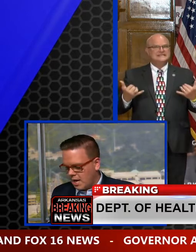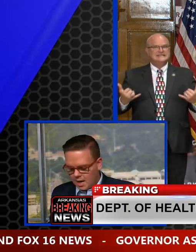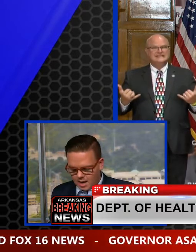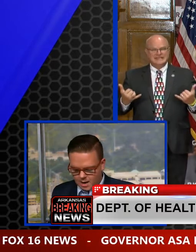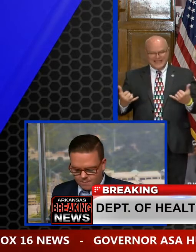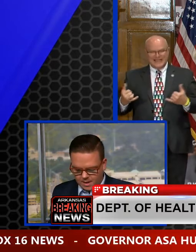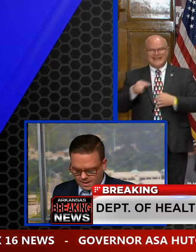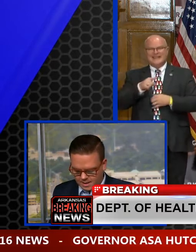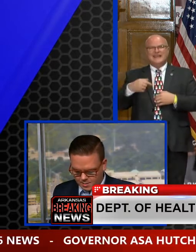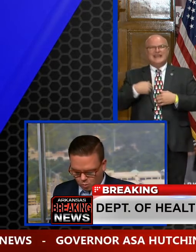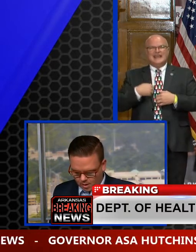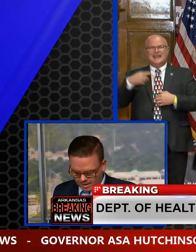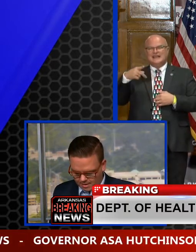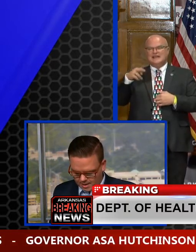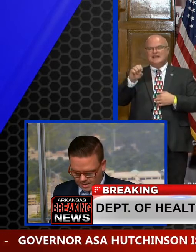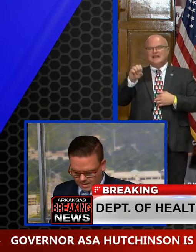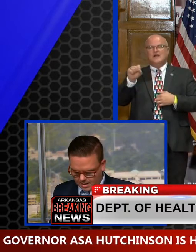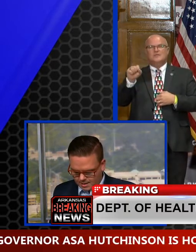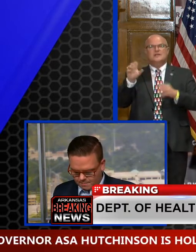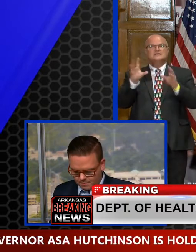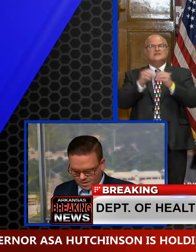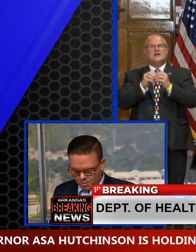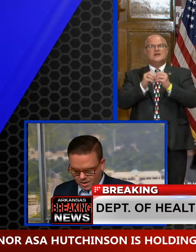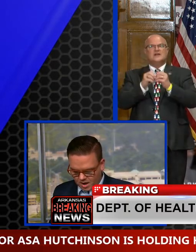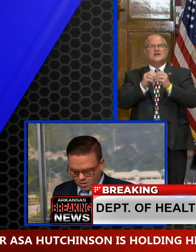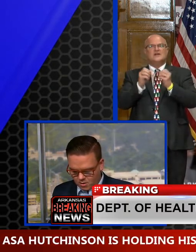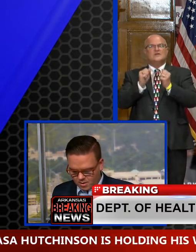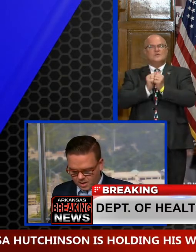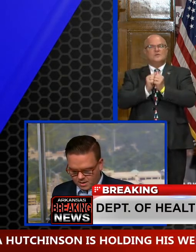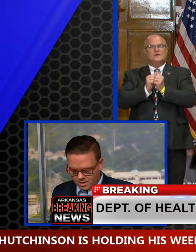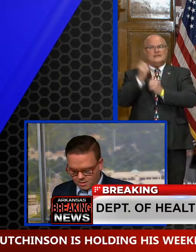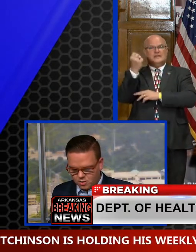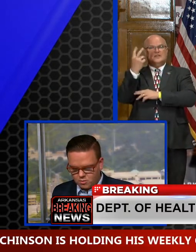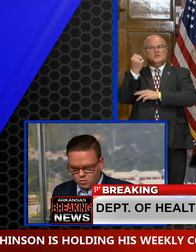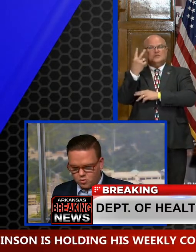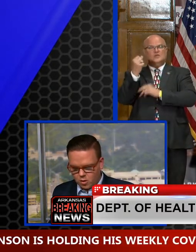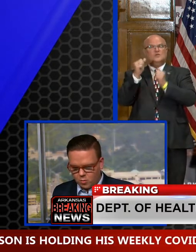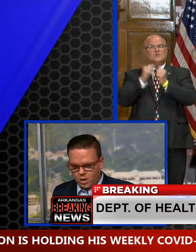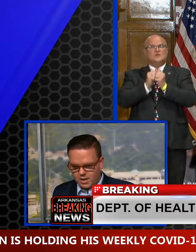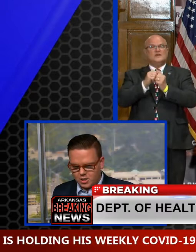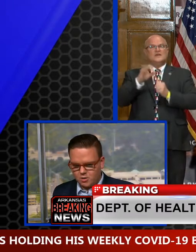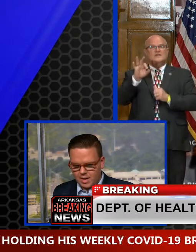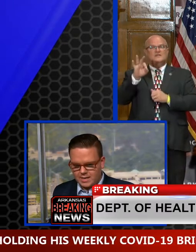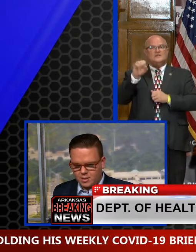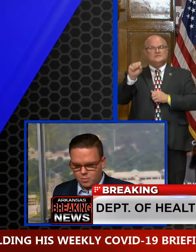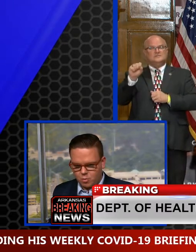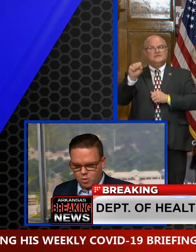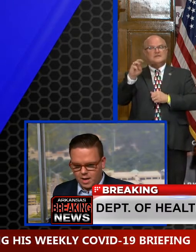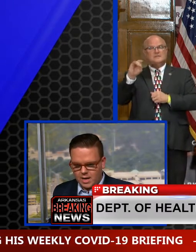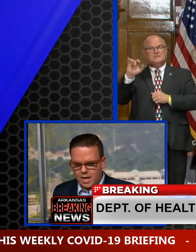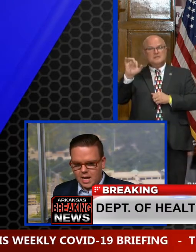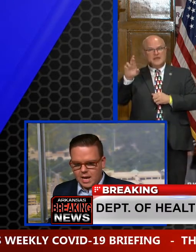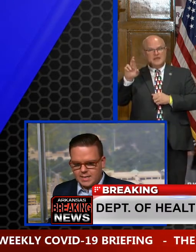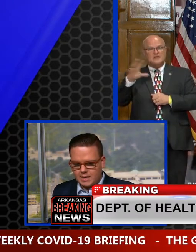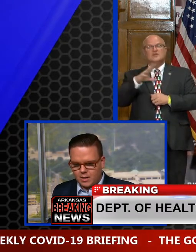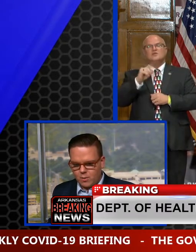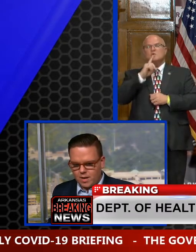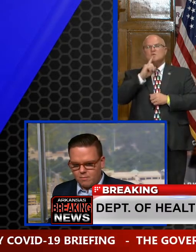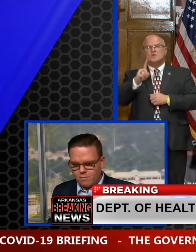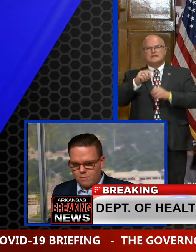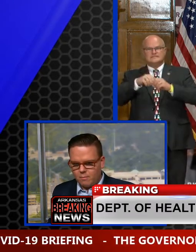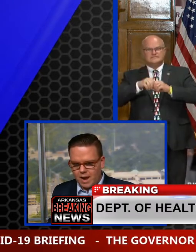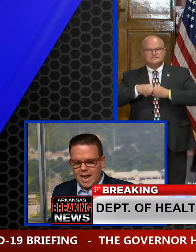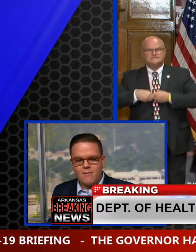told at this point that from the governor that those 21 additional cases reported. It sounds like